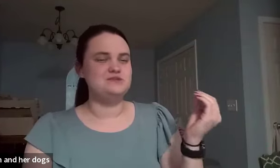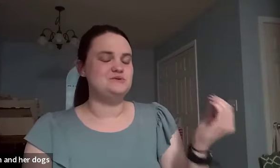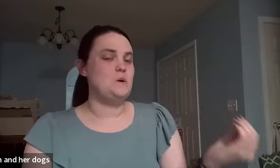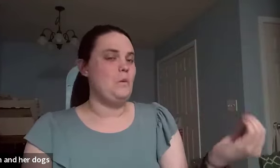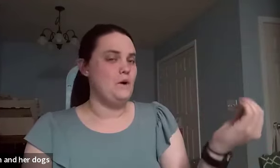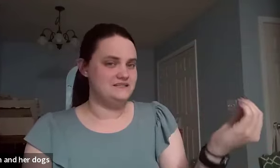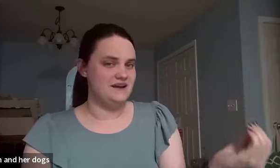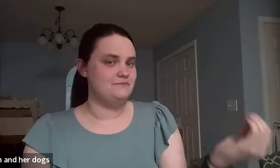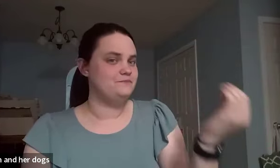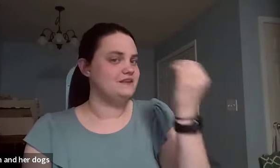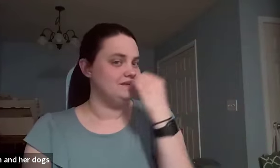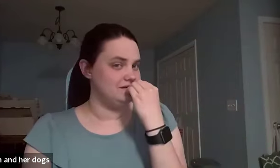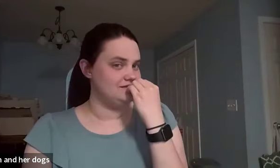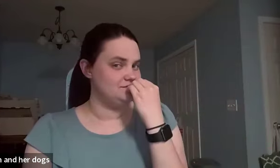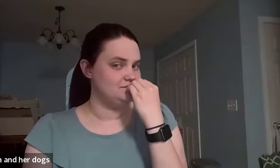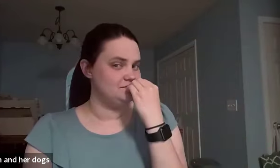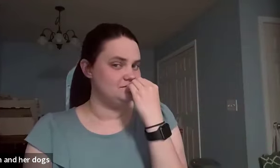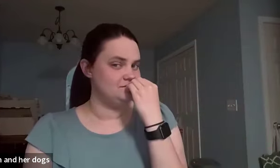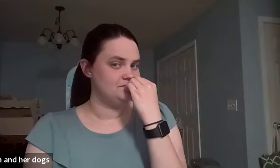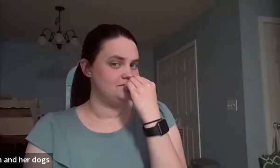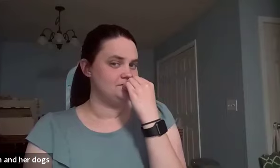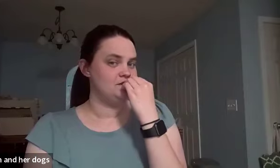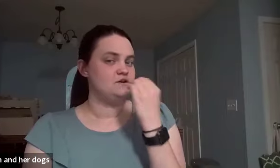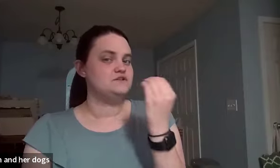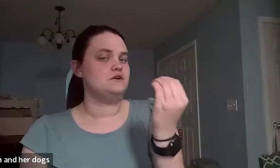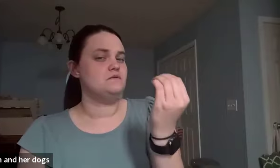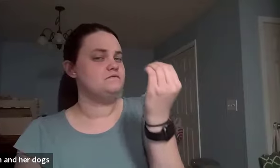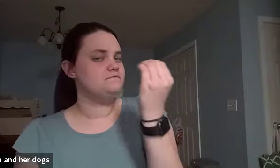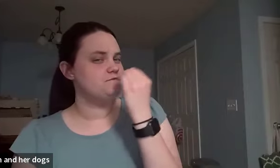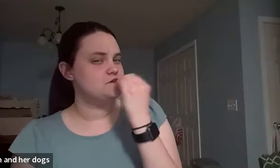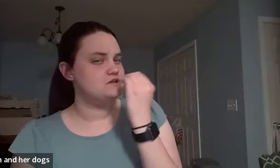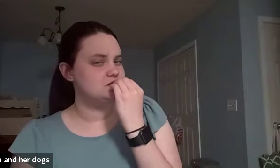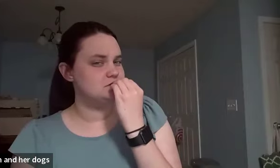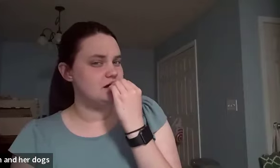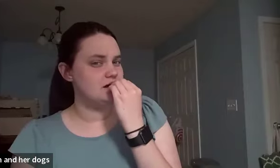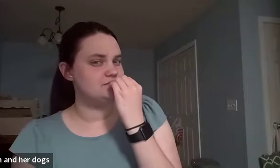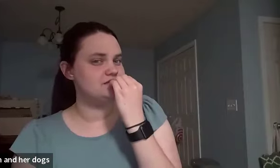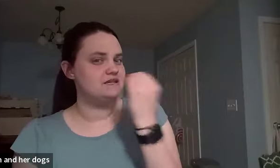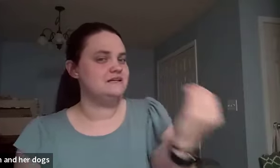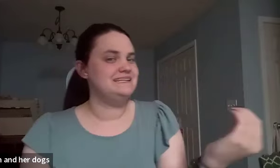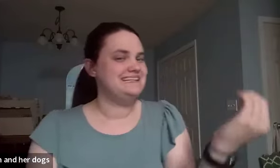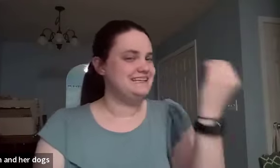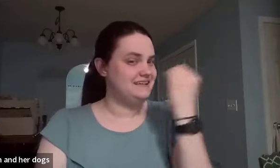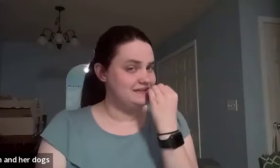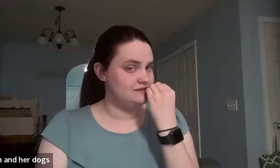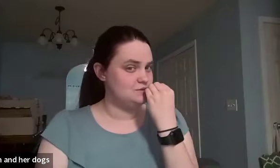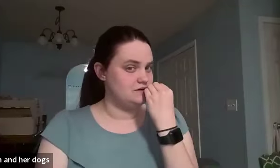except you do it 1 time. Eat. So food is 2 times, eat is